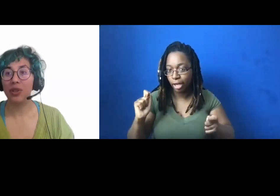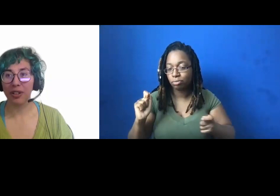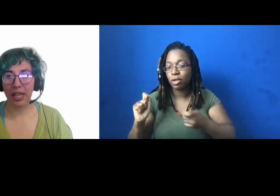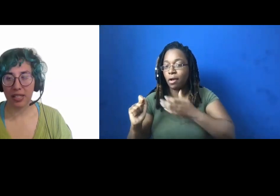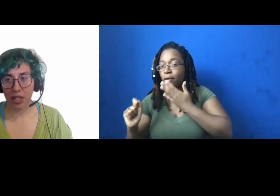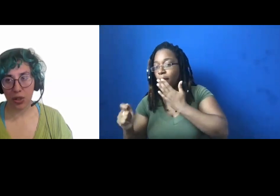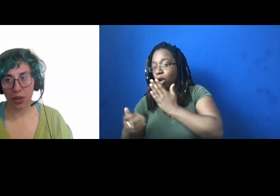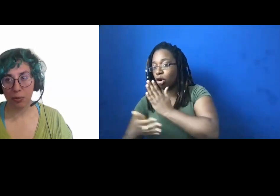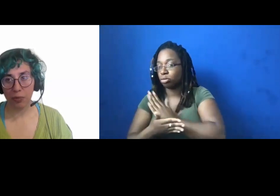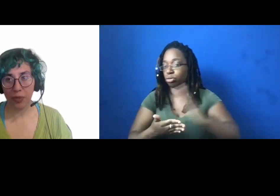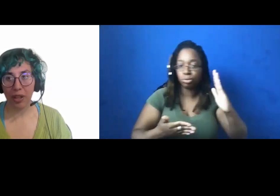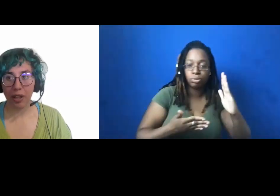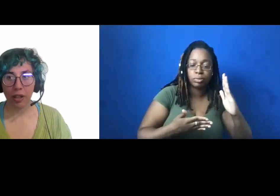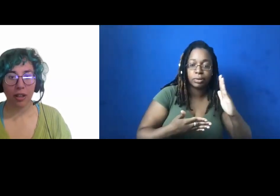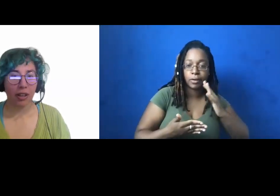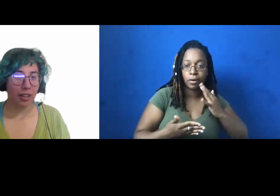can trigger a seizure.